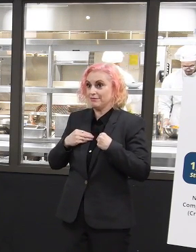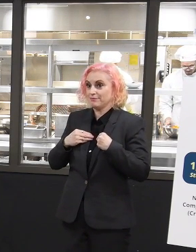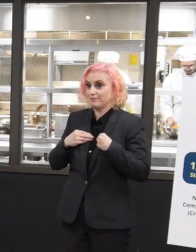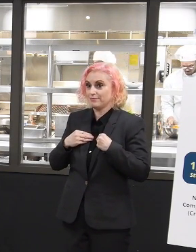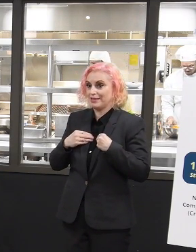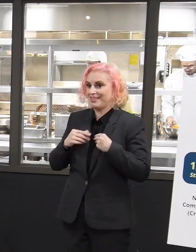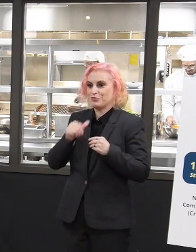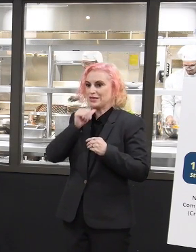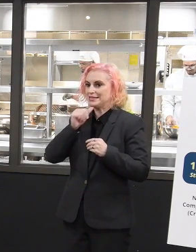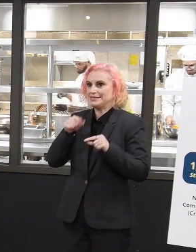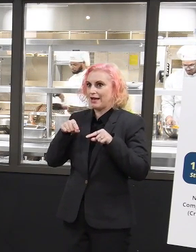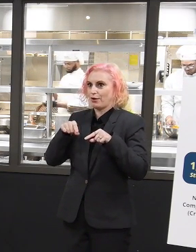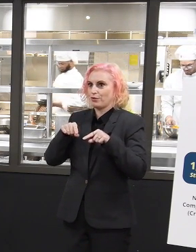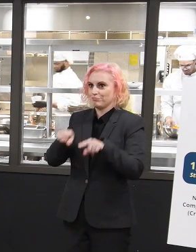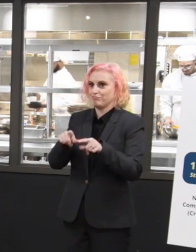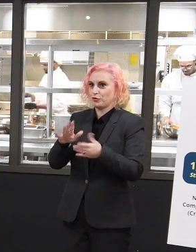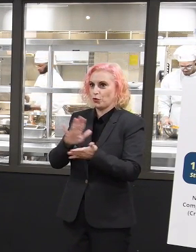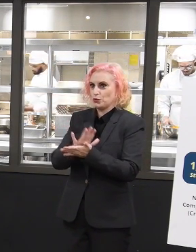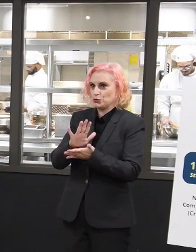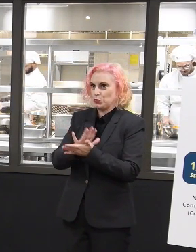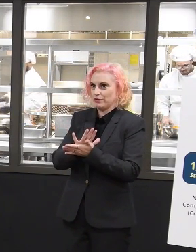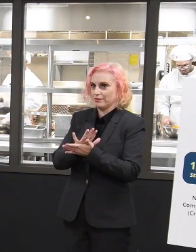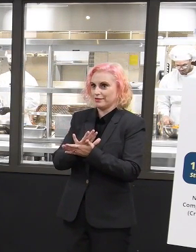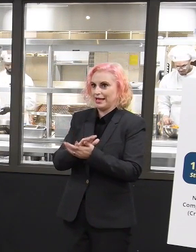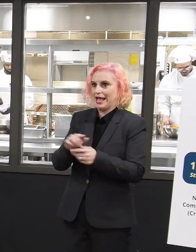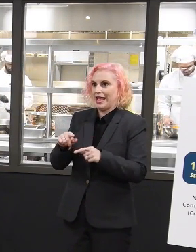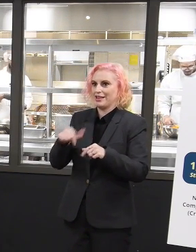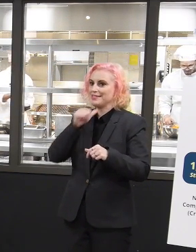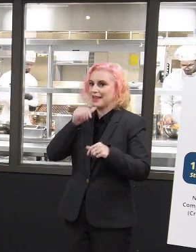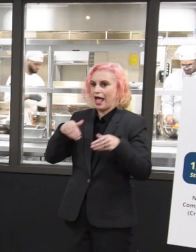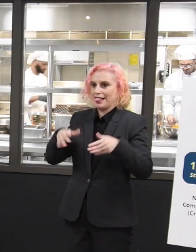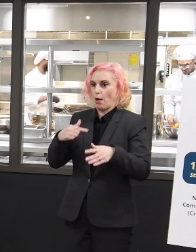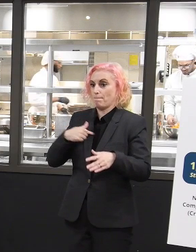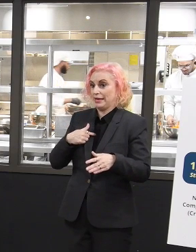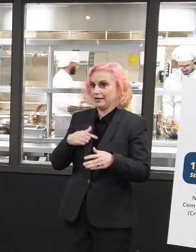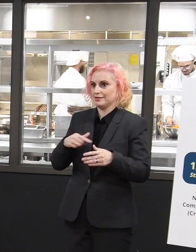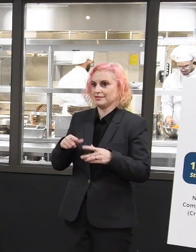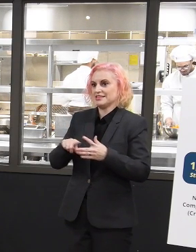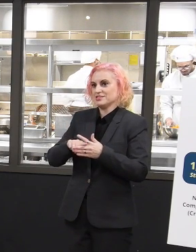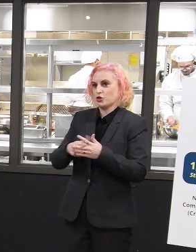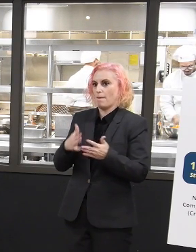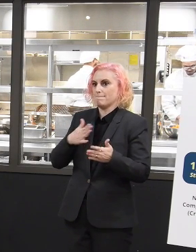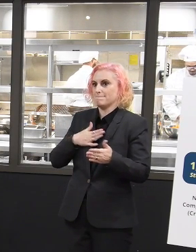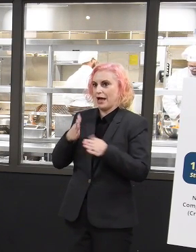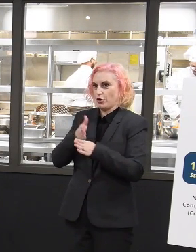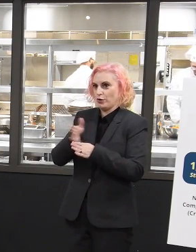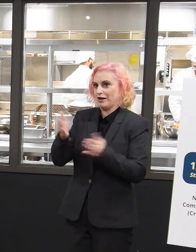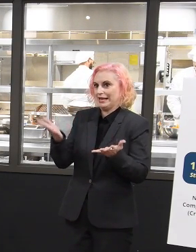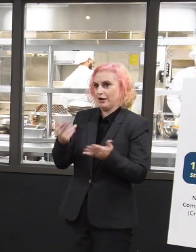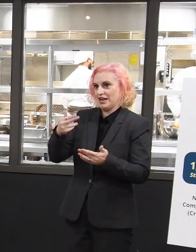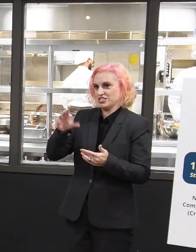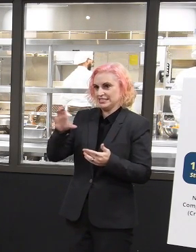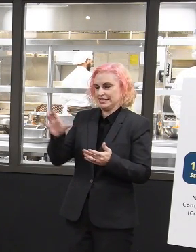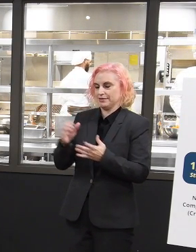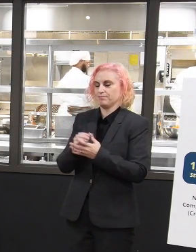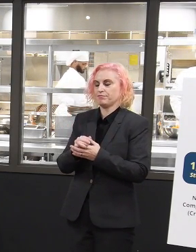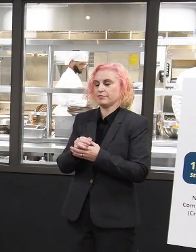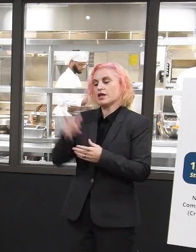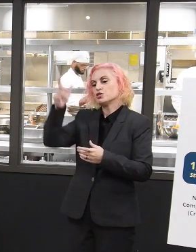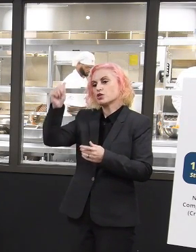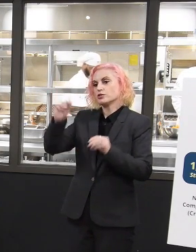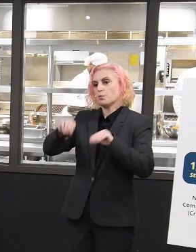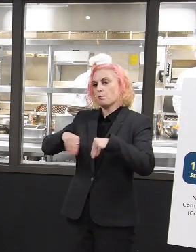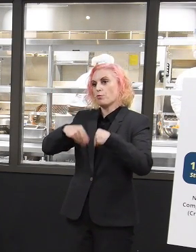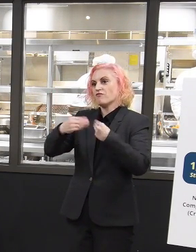and I wouldn't have been able to also come here to jumpstart my career. So I'm very grateful for HCC. The scholarships provided